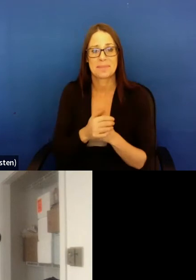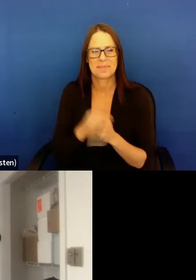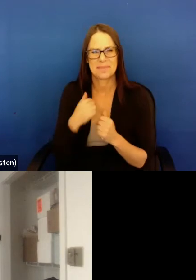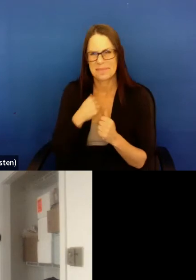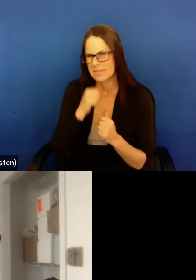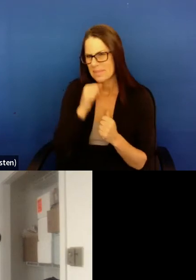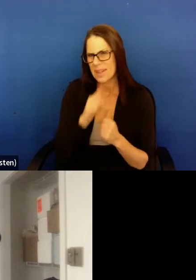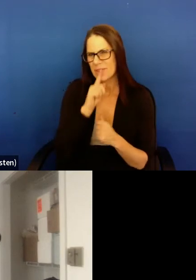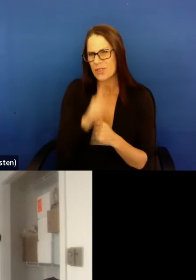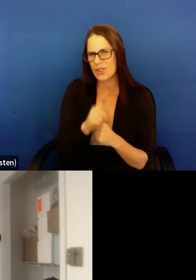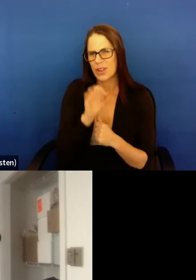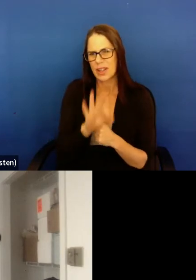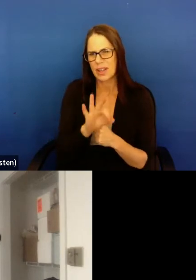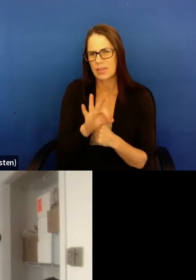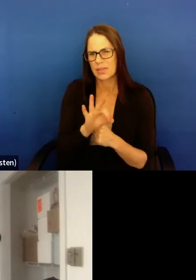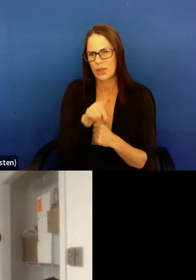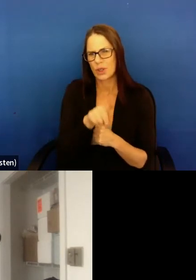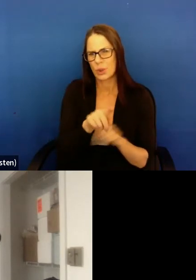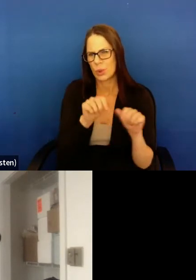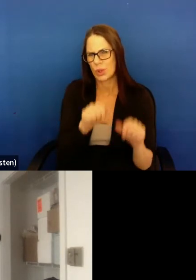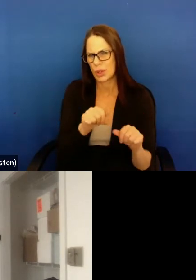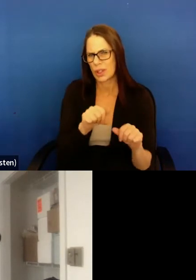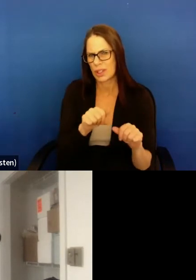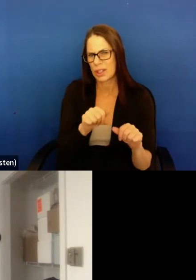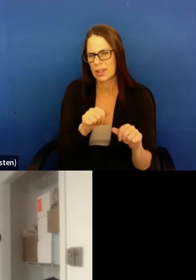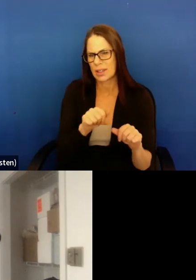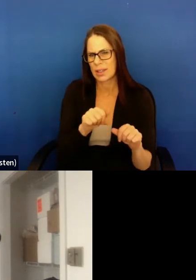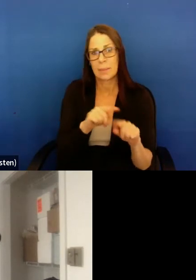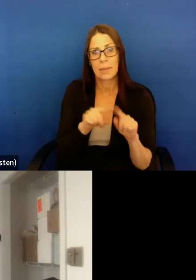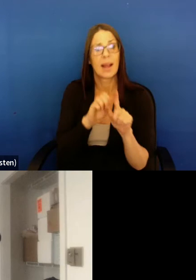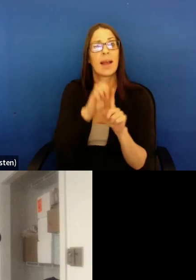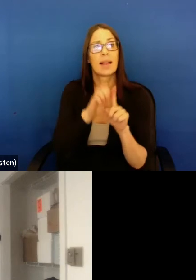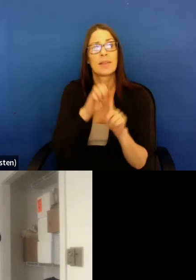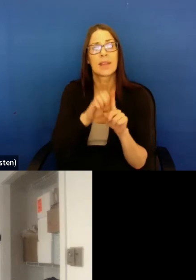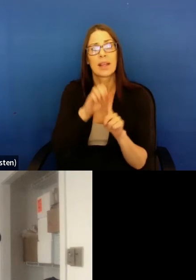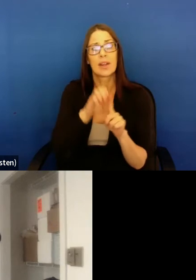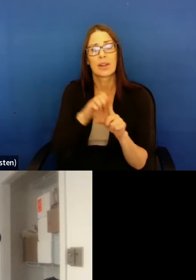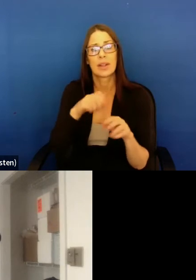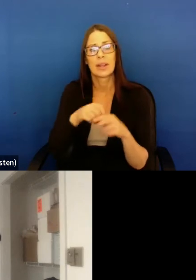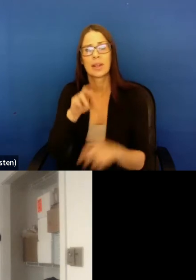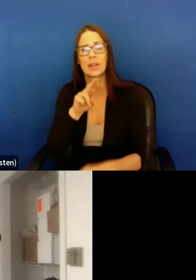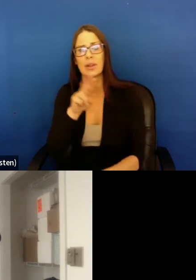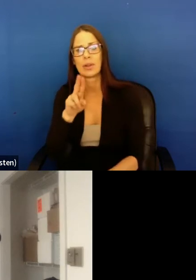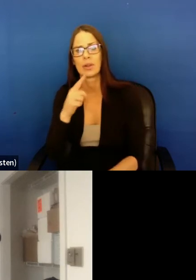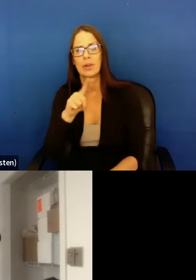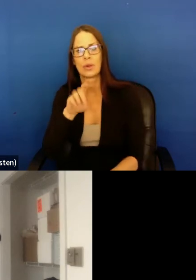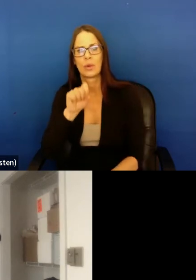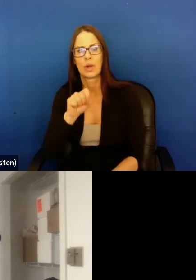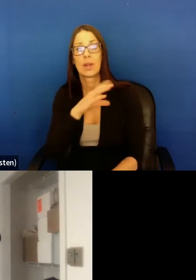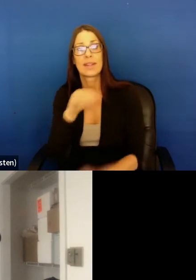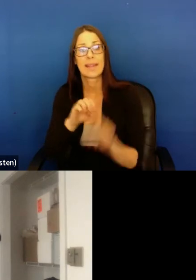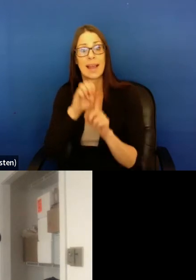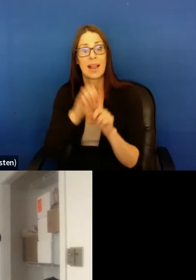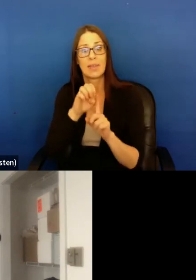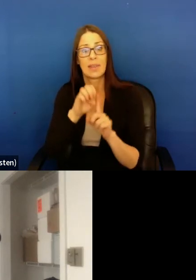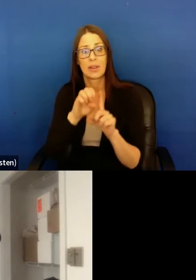guys would be able to do anything about this, but the elevators in Ruggles and also the elevator to get up to the